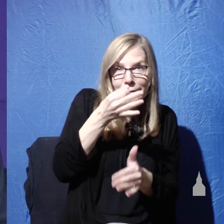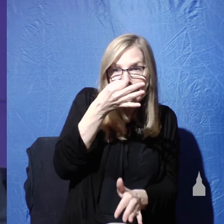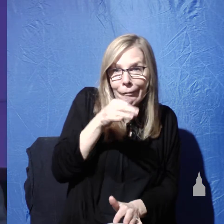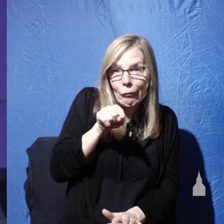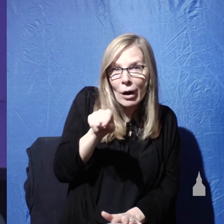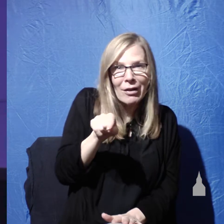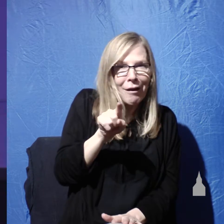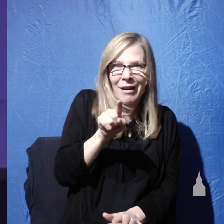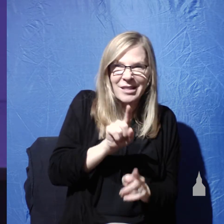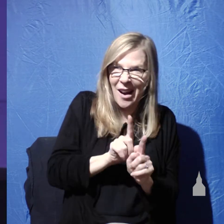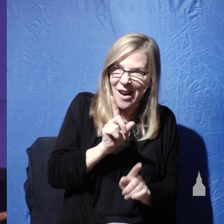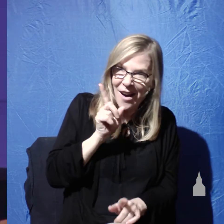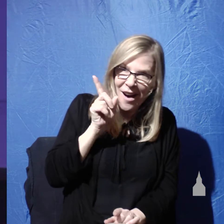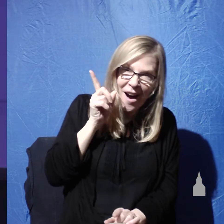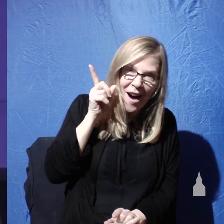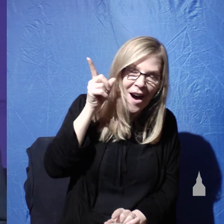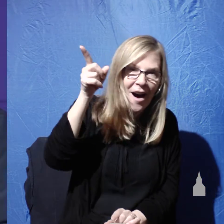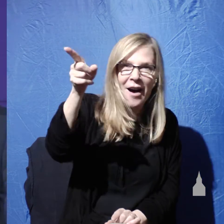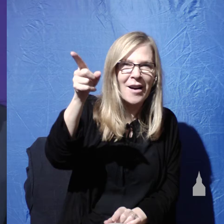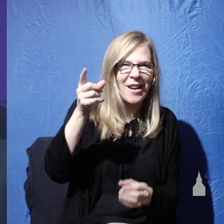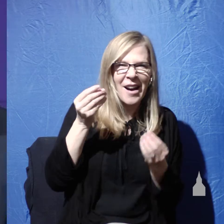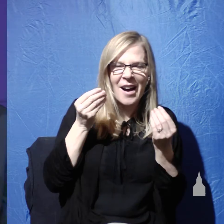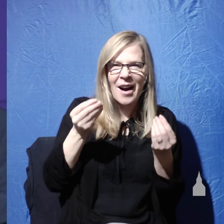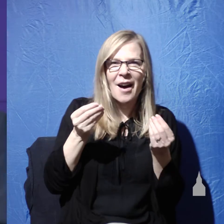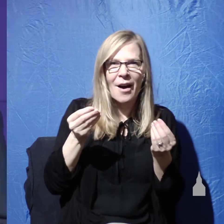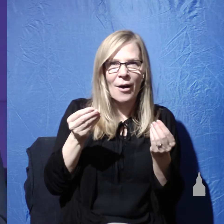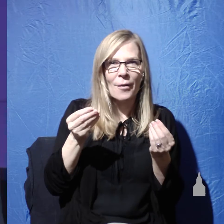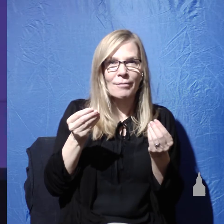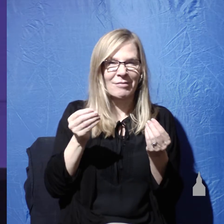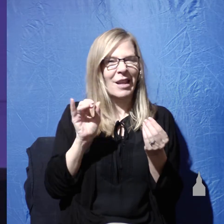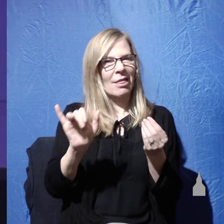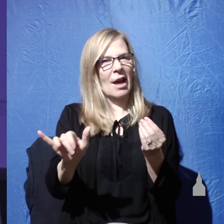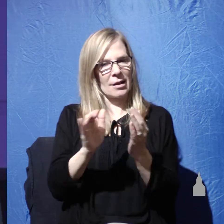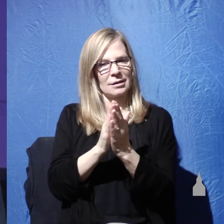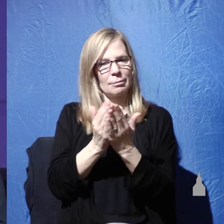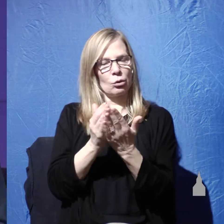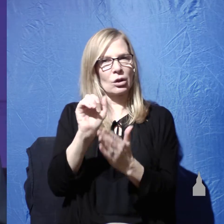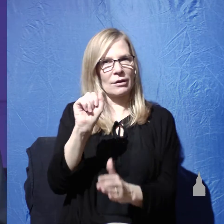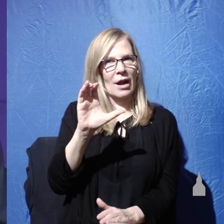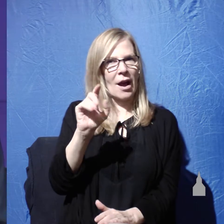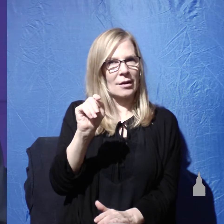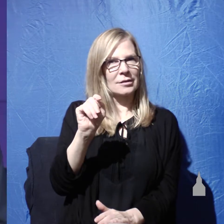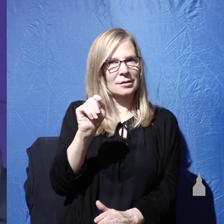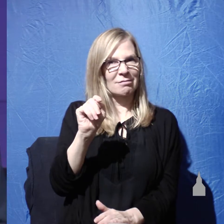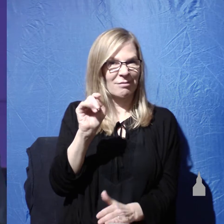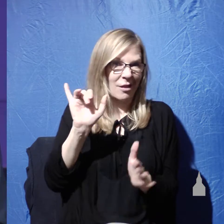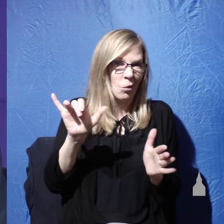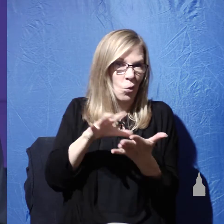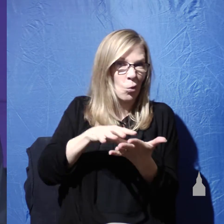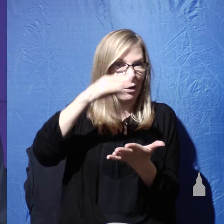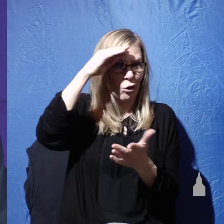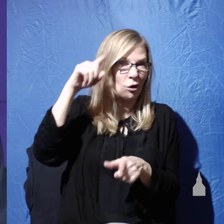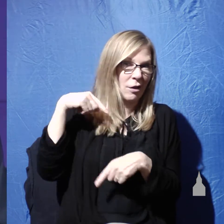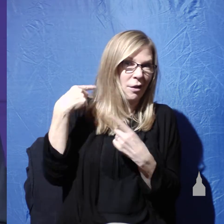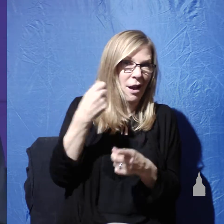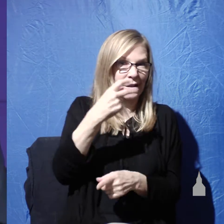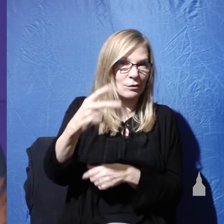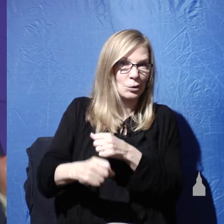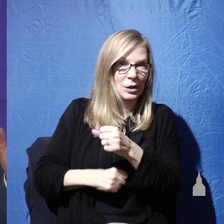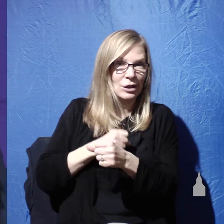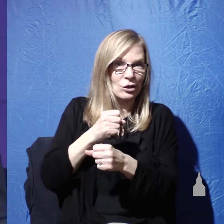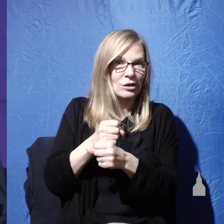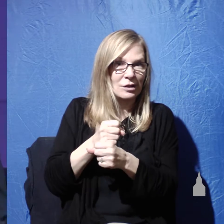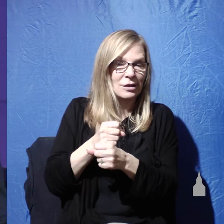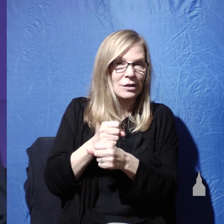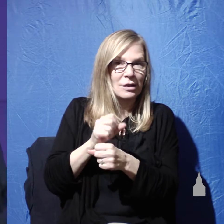what the book of Acts tells us. It answers that question. And that is the primary truth that we have been learning these last few years, because Acts